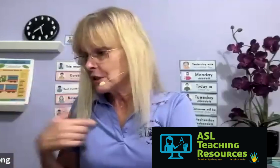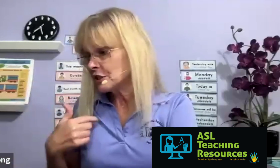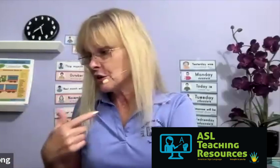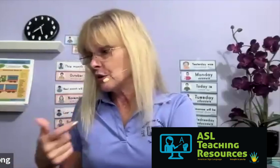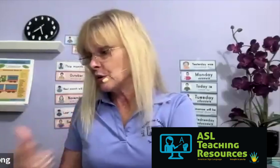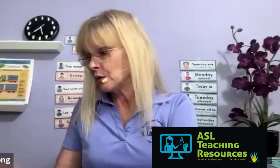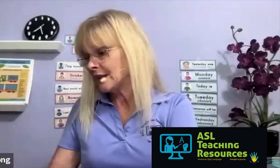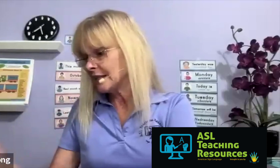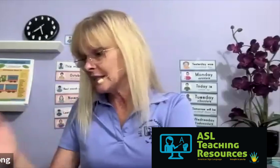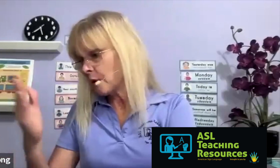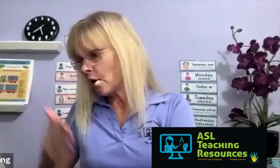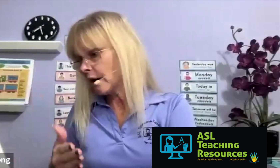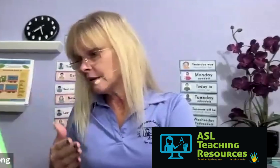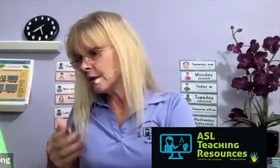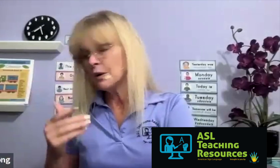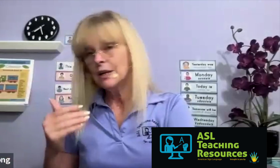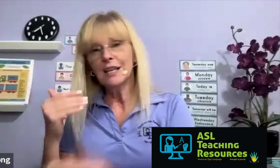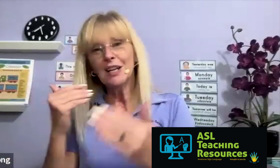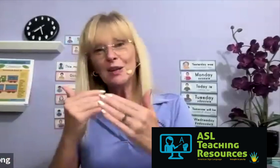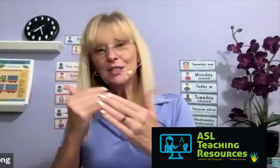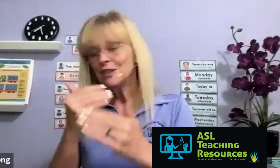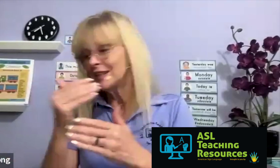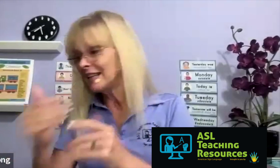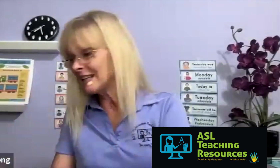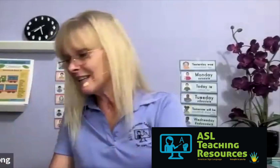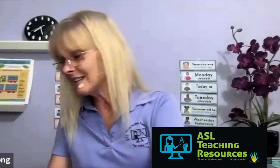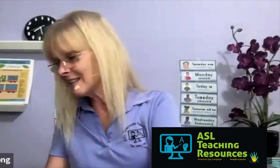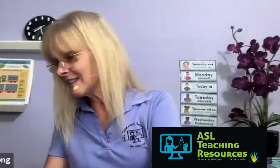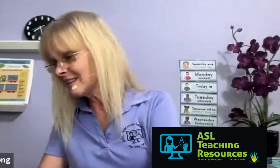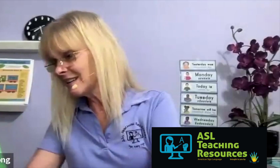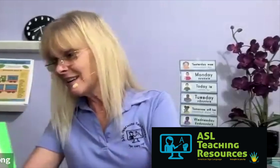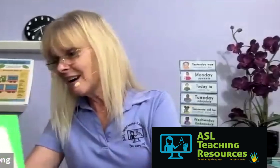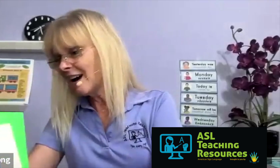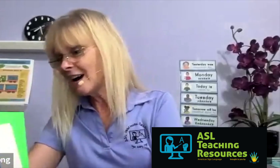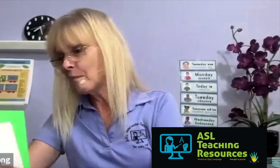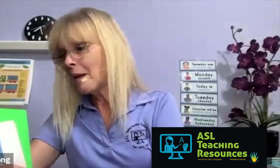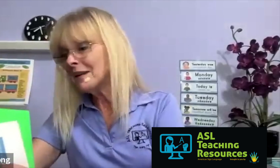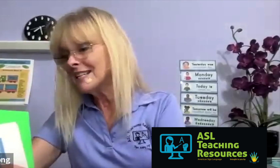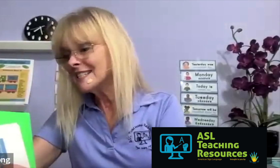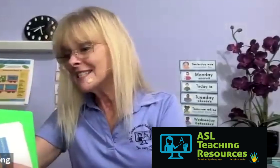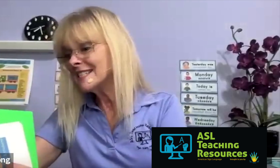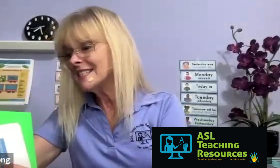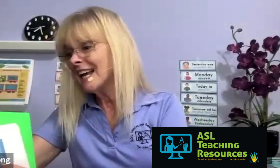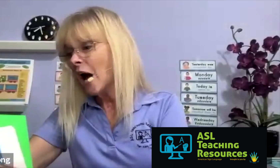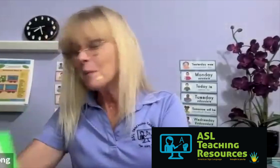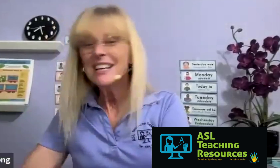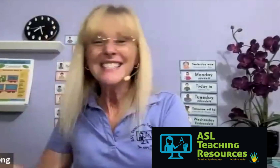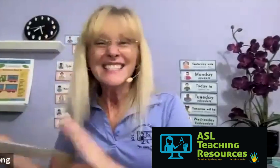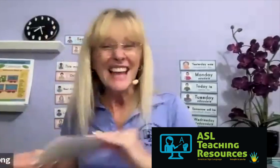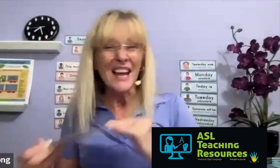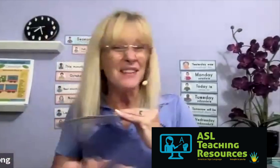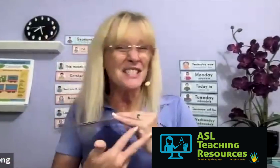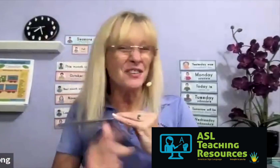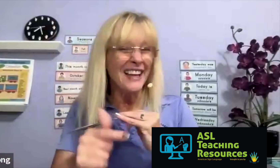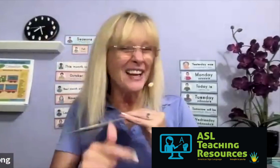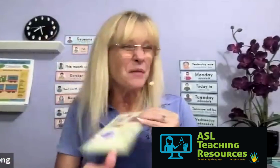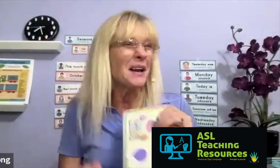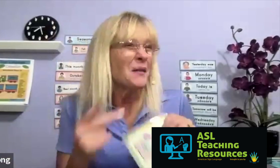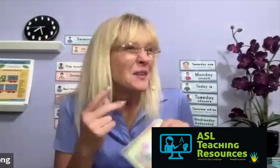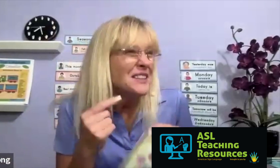show you this part, and we're getting close to the end. I'm going to save this for later, but I wanted to